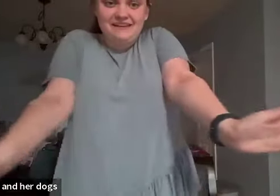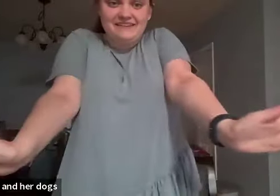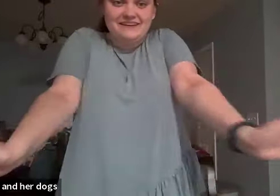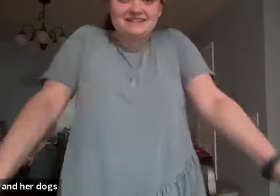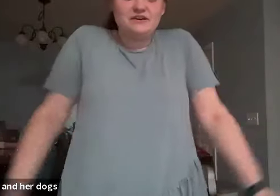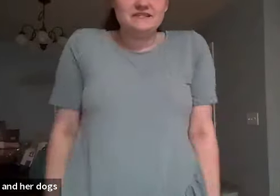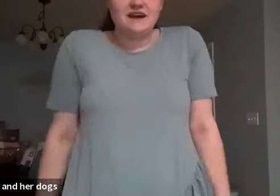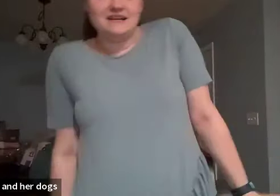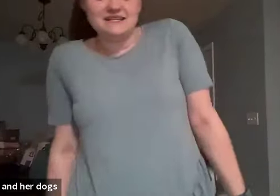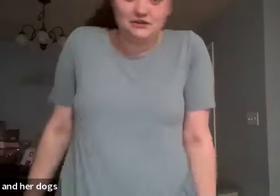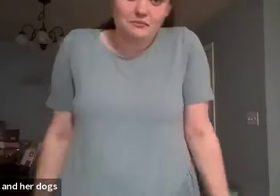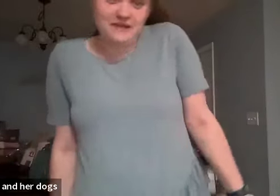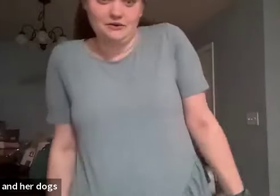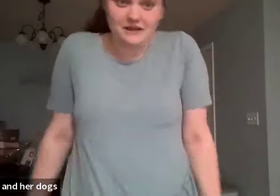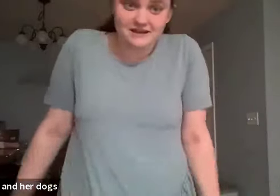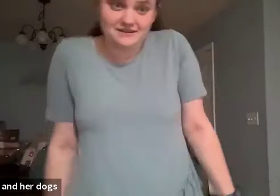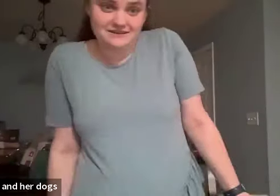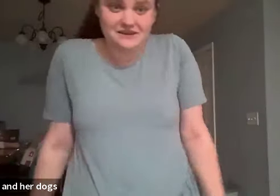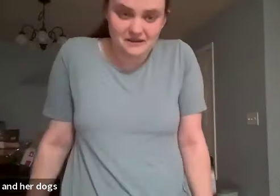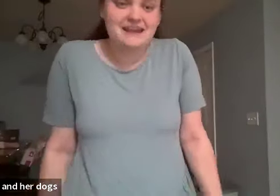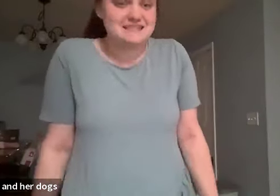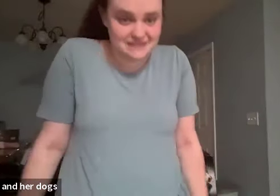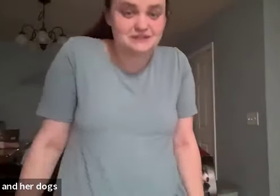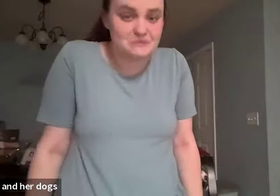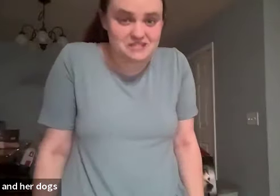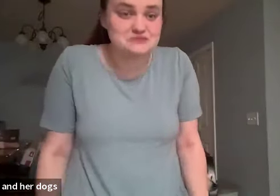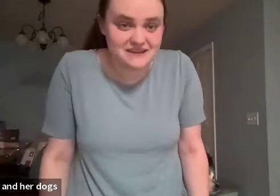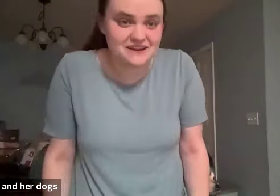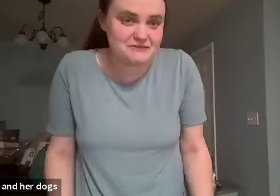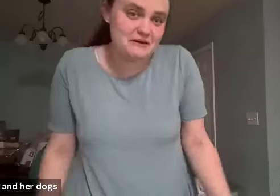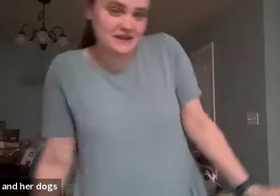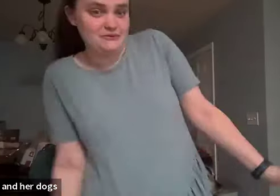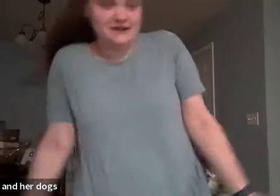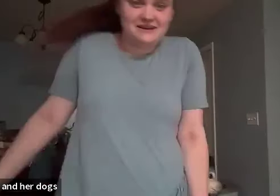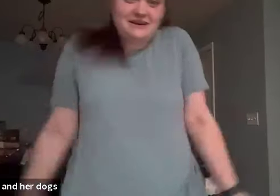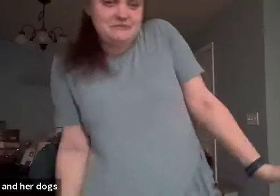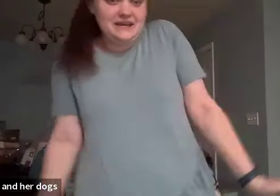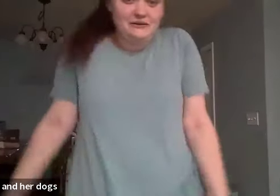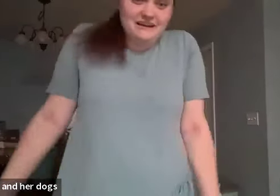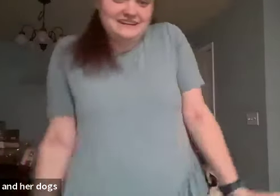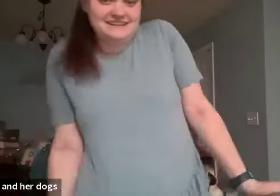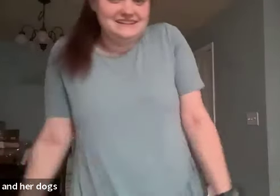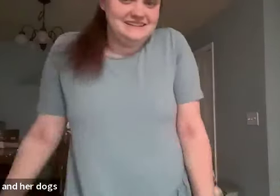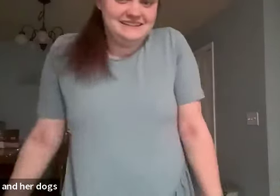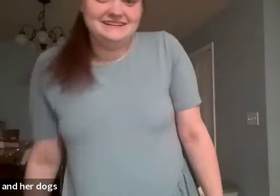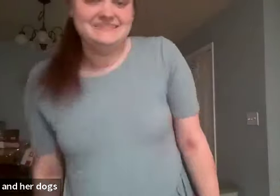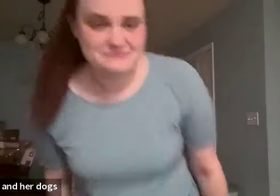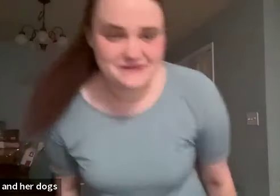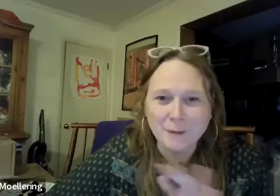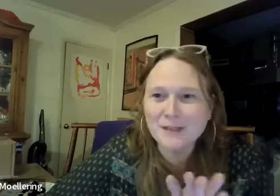like this on the sides and you go penguin. Okay? It's literally what you think of about penguin. Penguin. Animals But